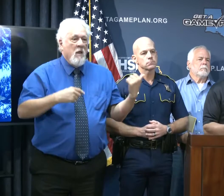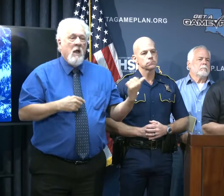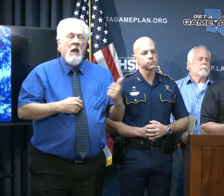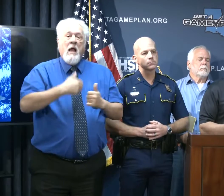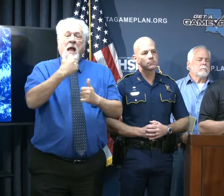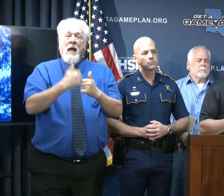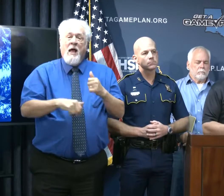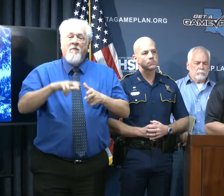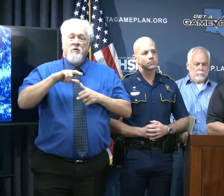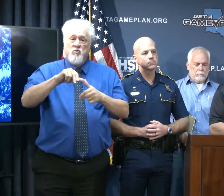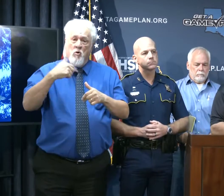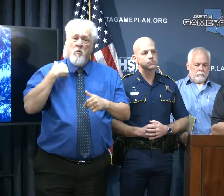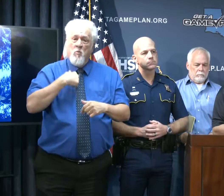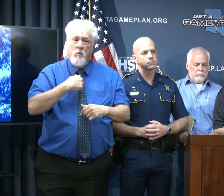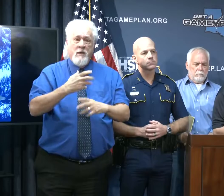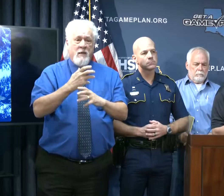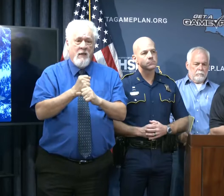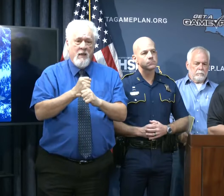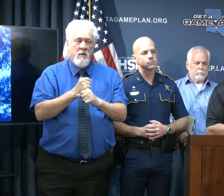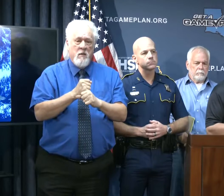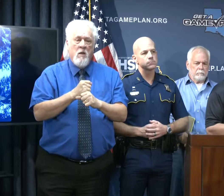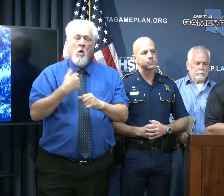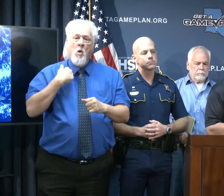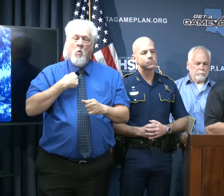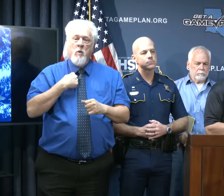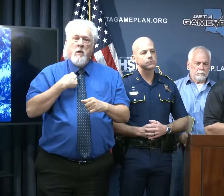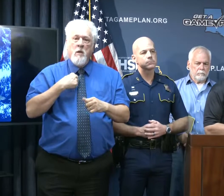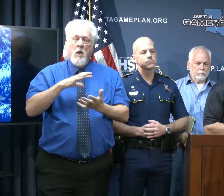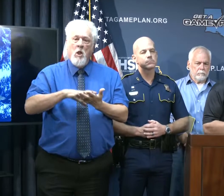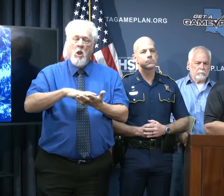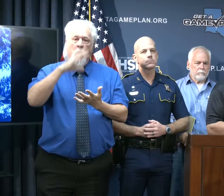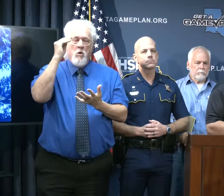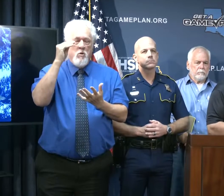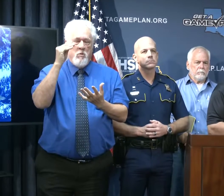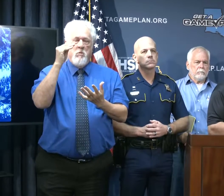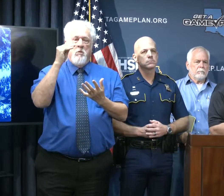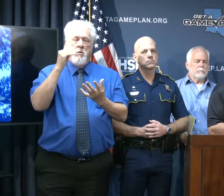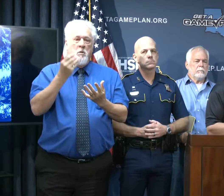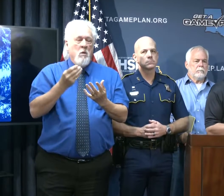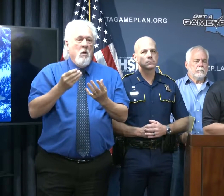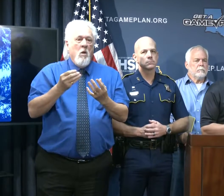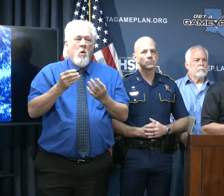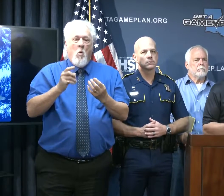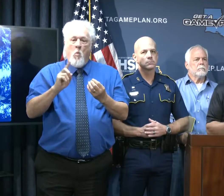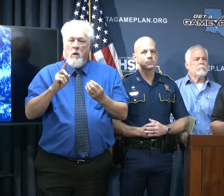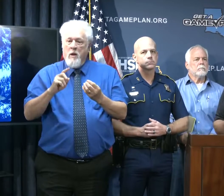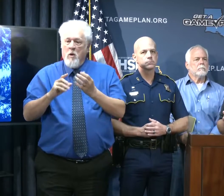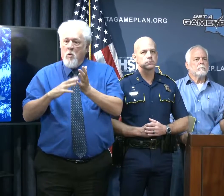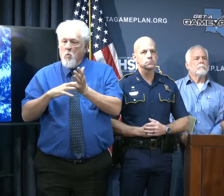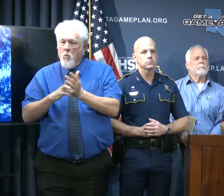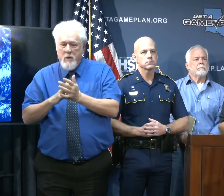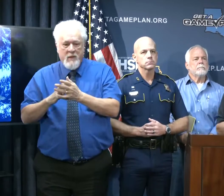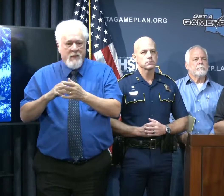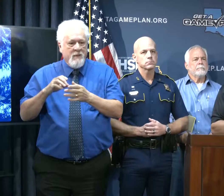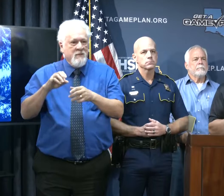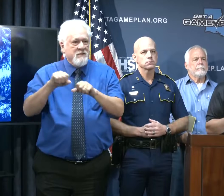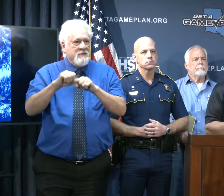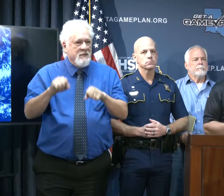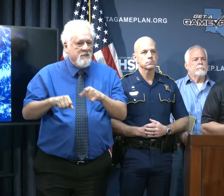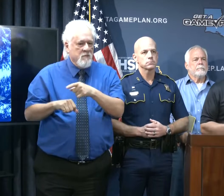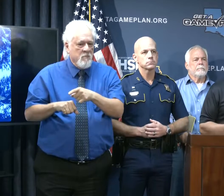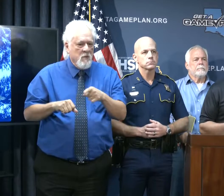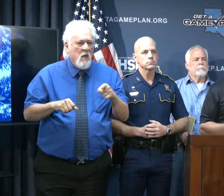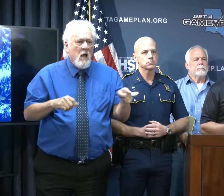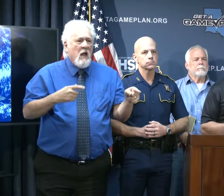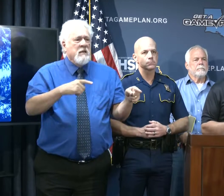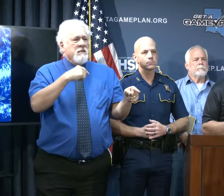that we get gives us a greater opportunity to see where there are deficiencies inside the system. I would